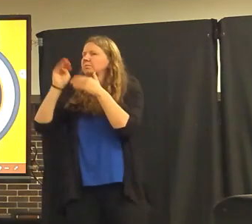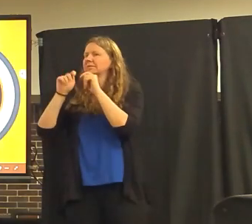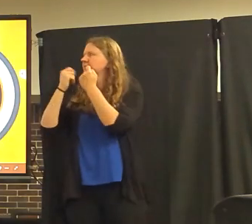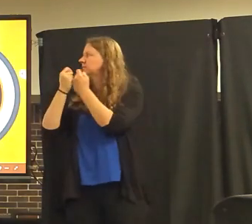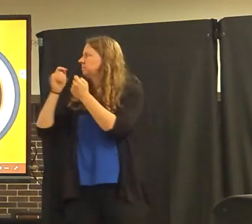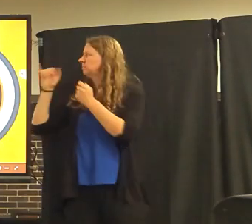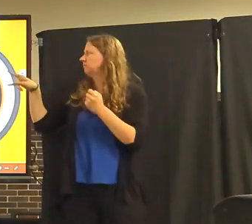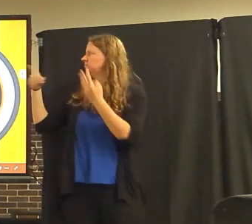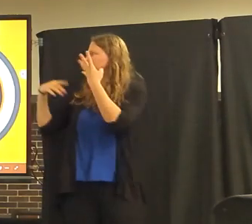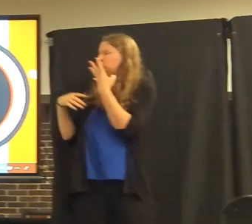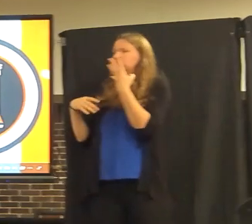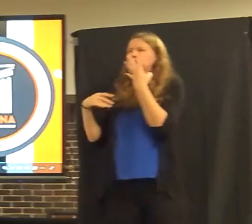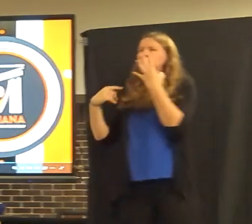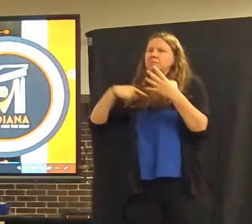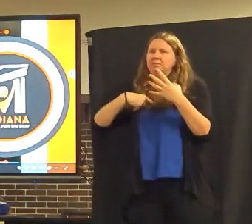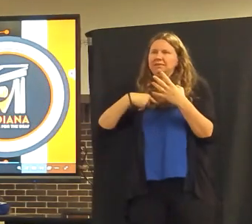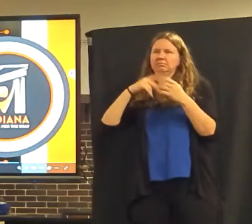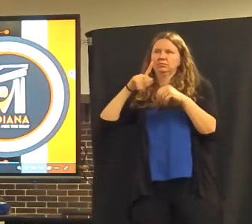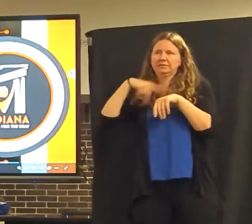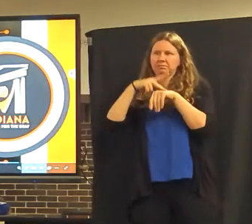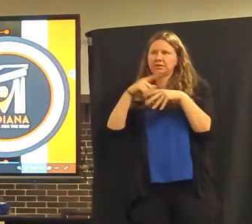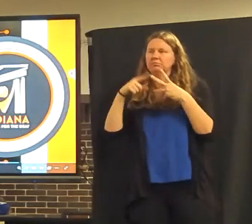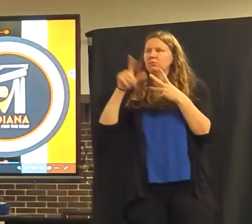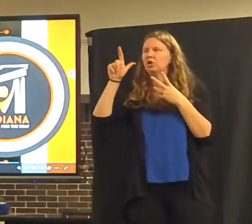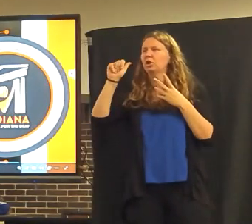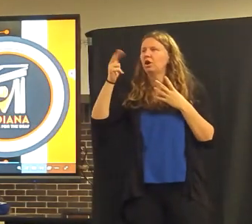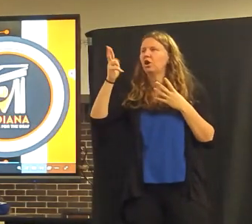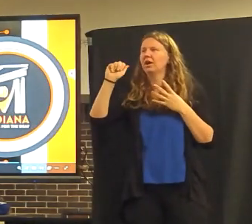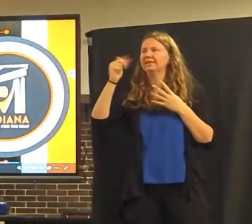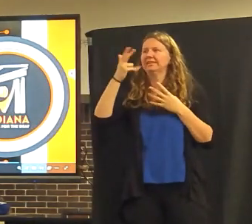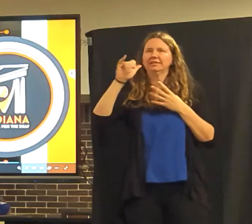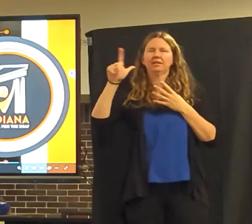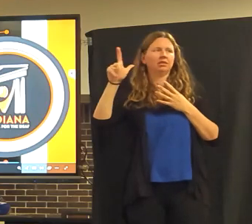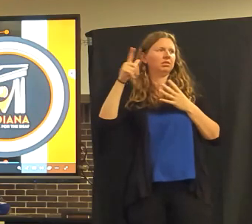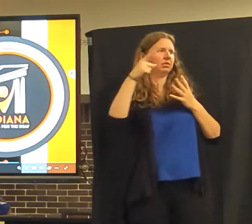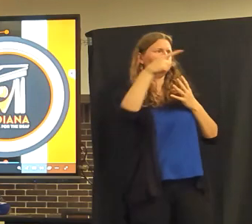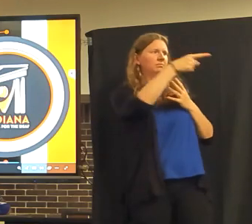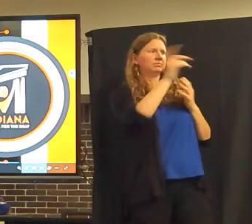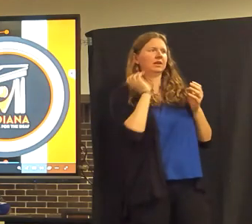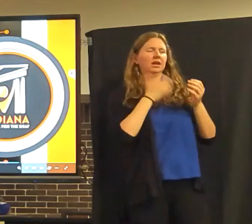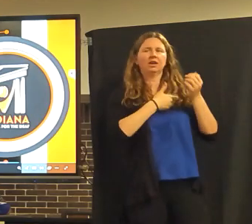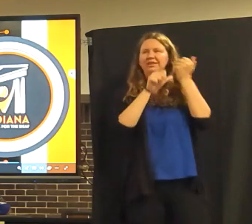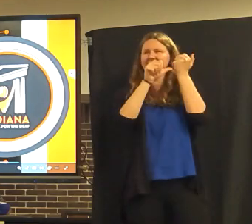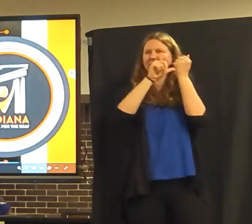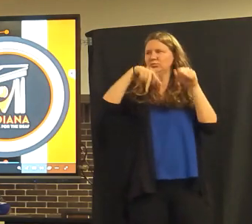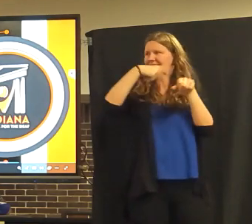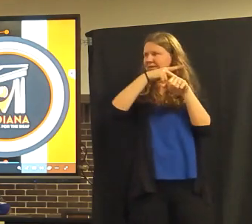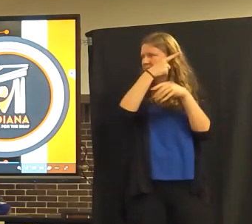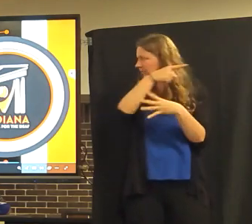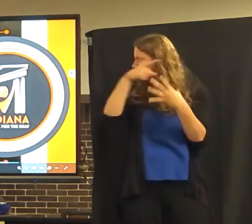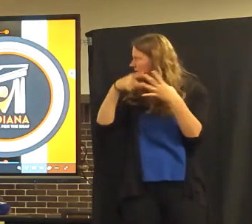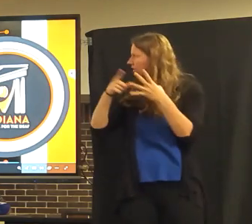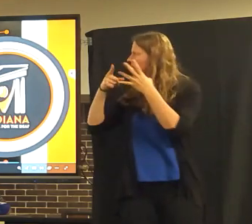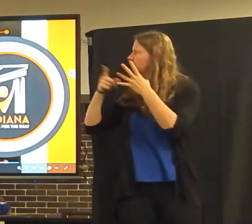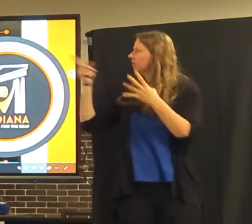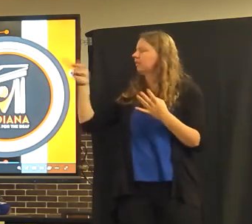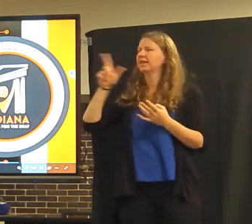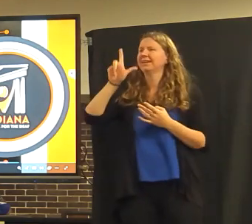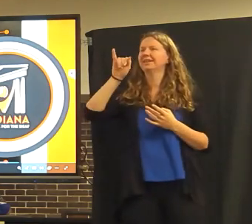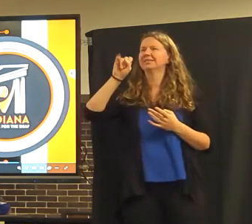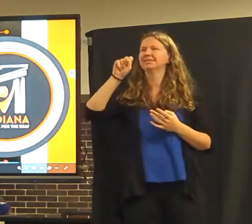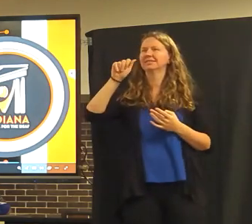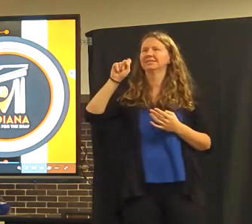Sure. For elementary, our curriculum team includes myself, Laura Hill, who is our assistant